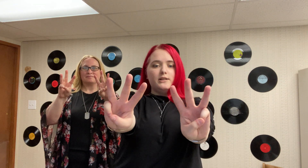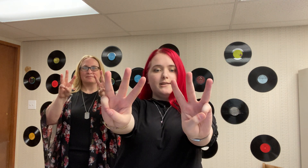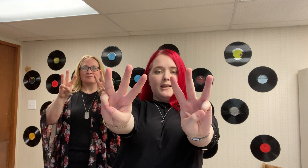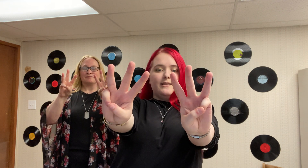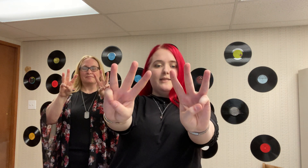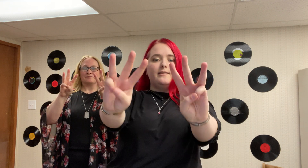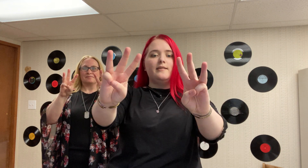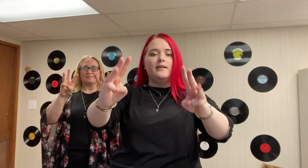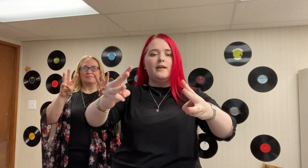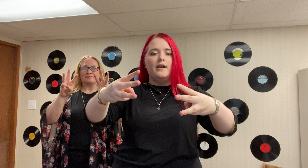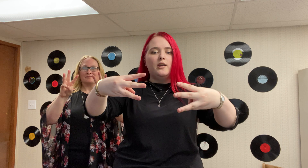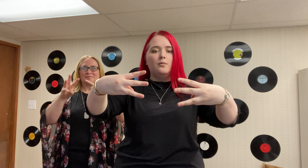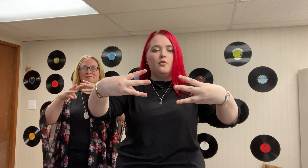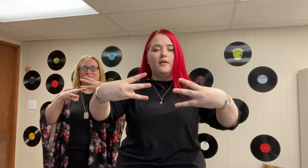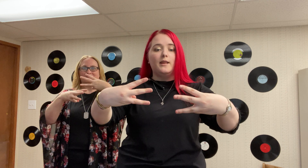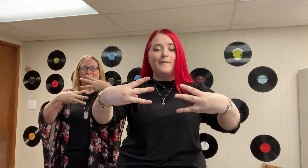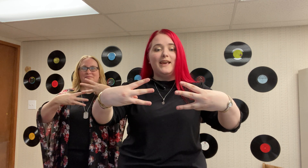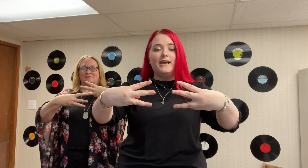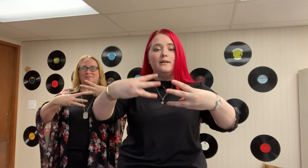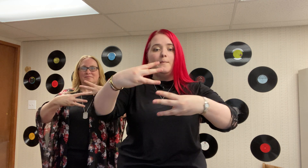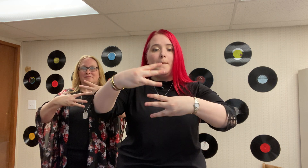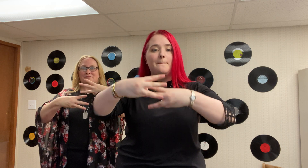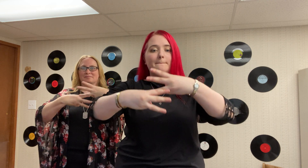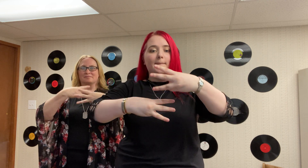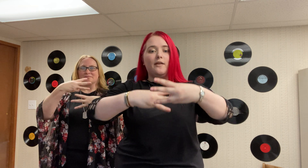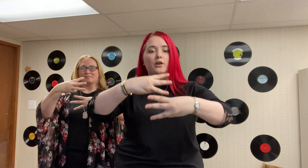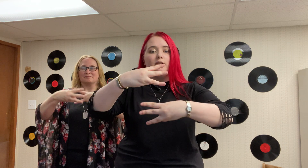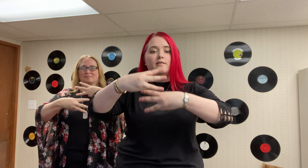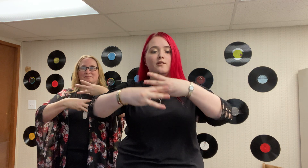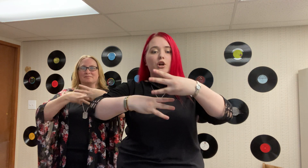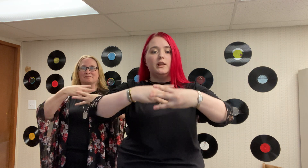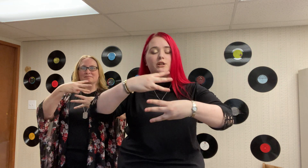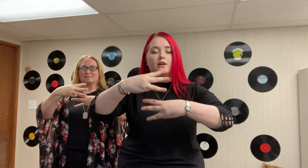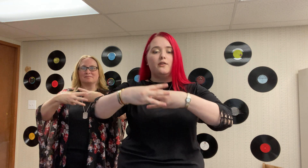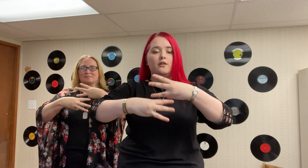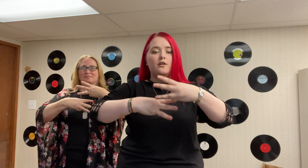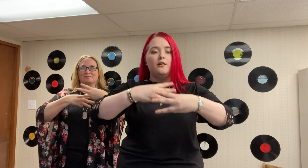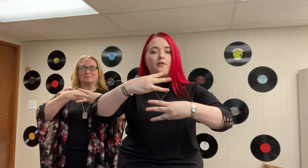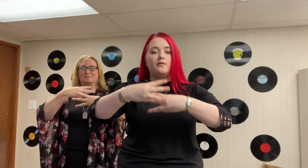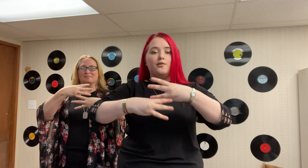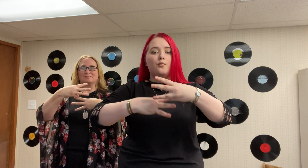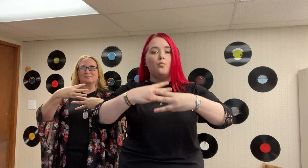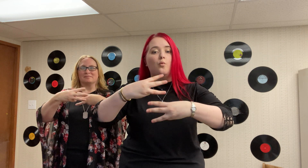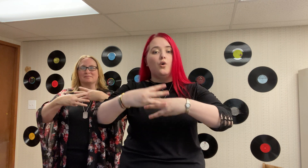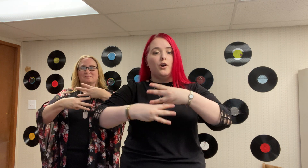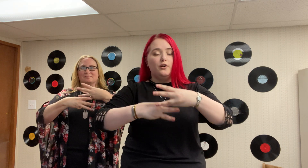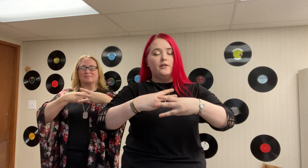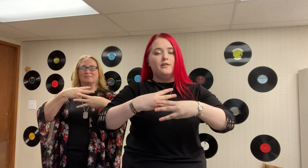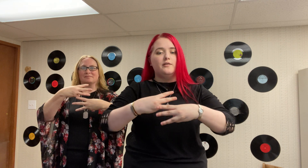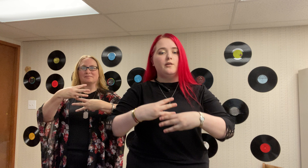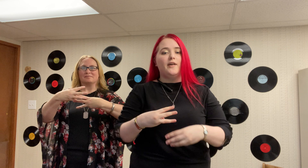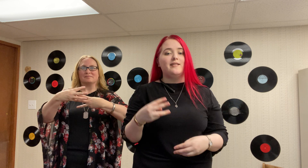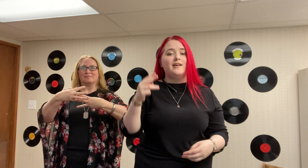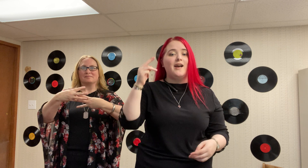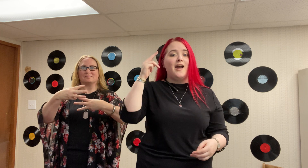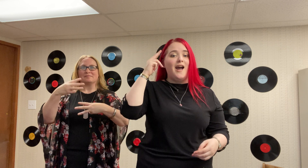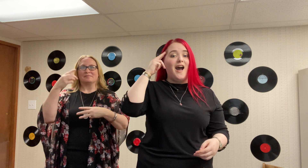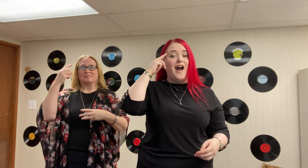like this. You're moving them in, and they're going to circle each other. So the world. So that's